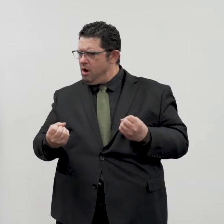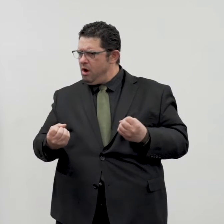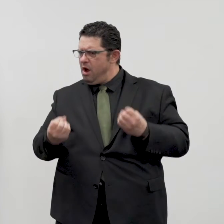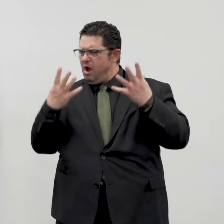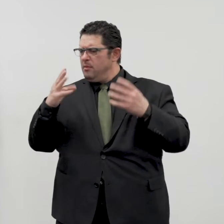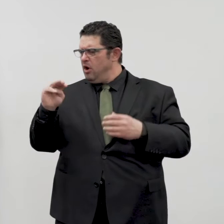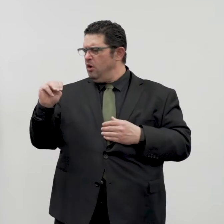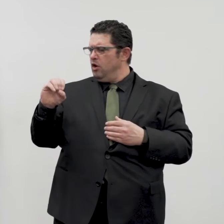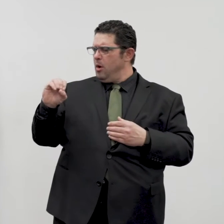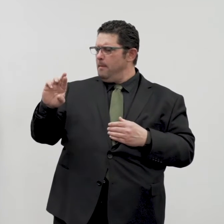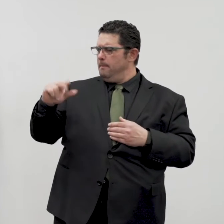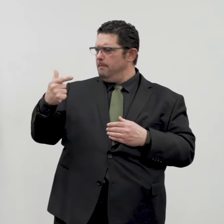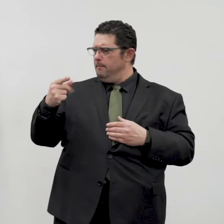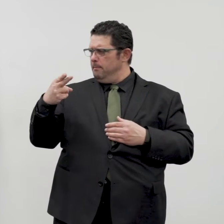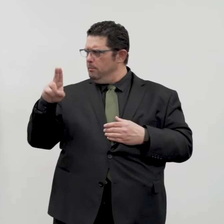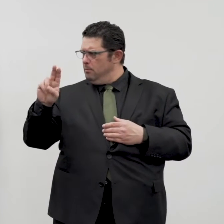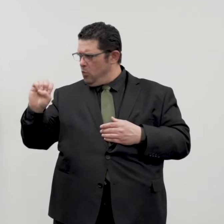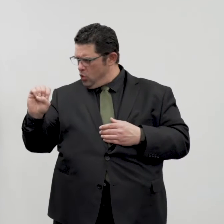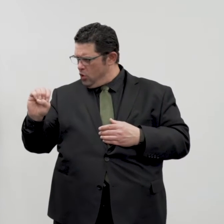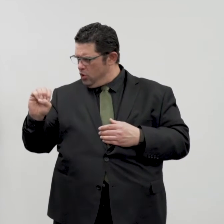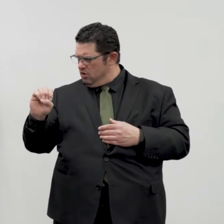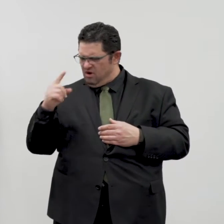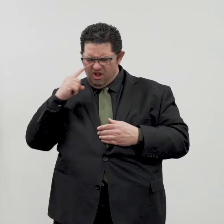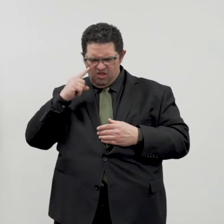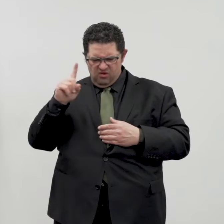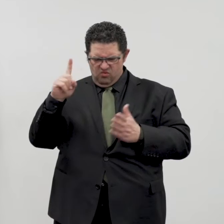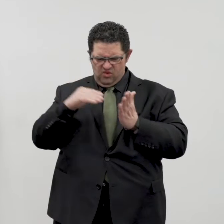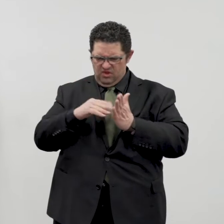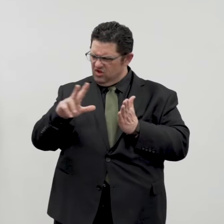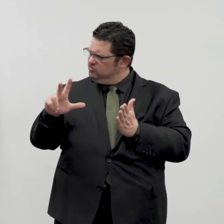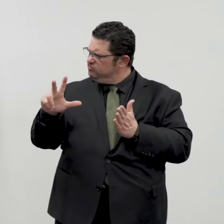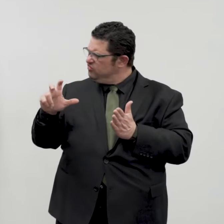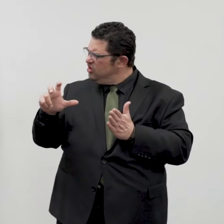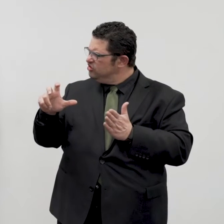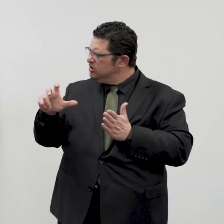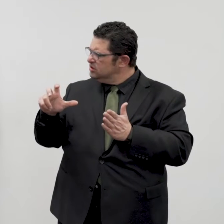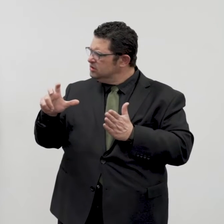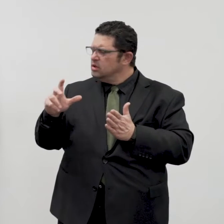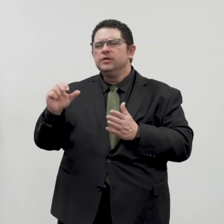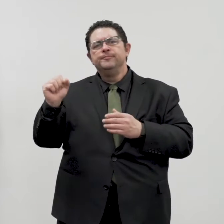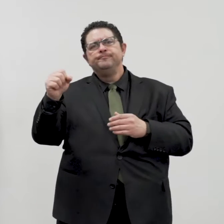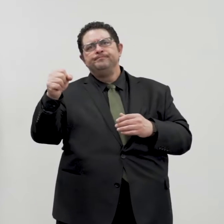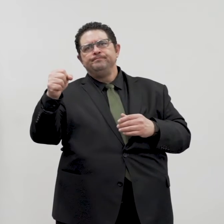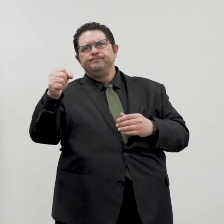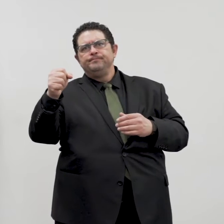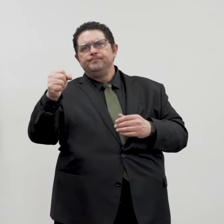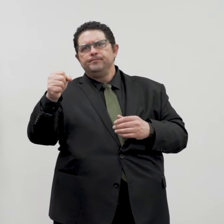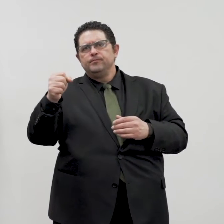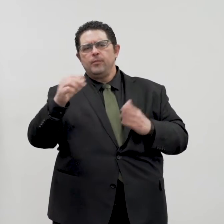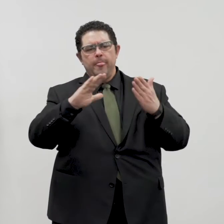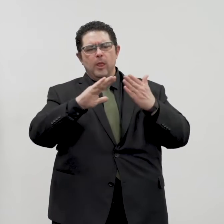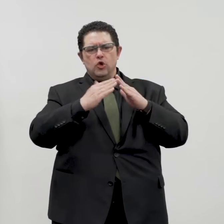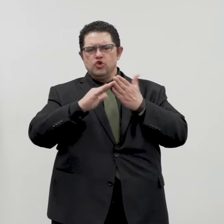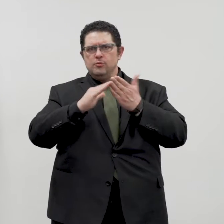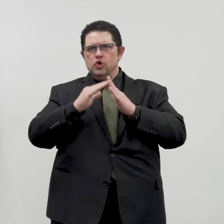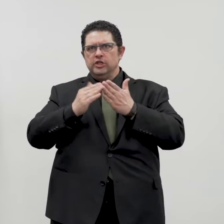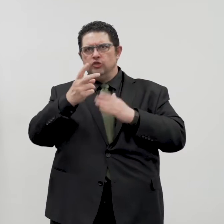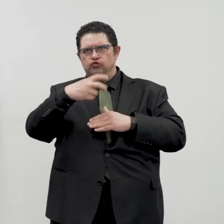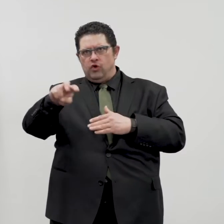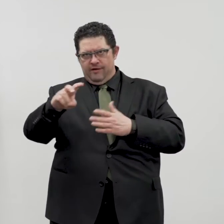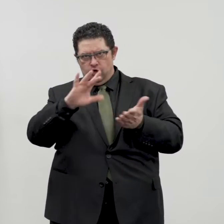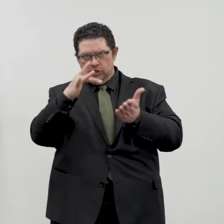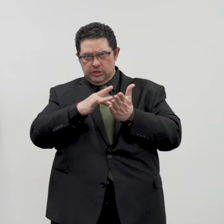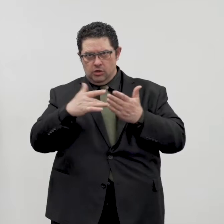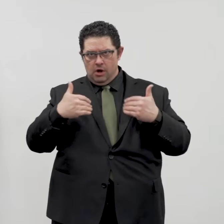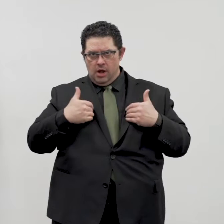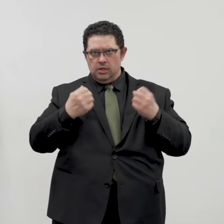are you anticipating using? I think it's 1,300 that it could hold. Yeah, the Dignity Transfer Center has